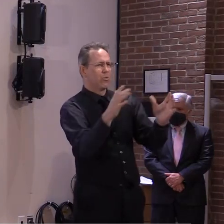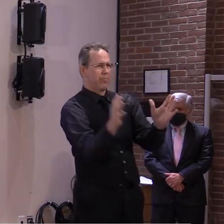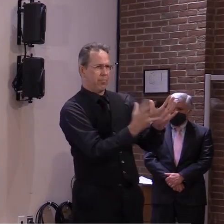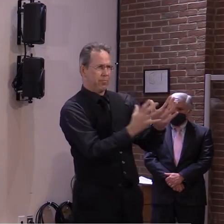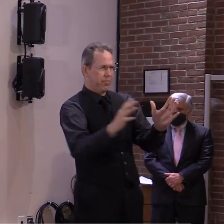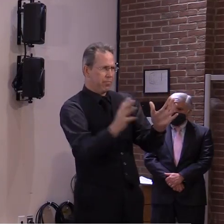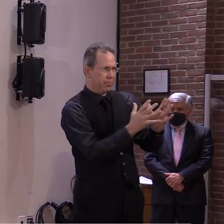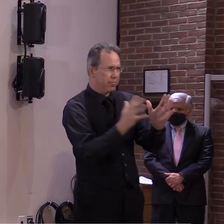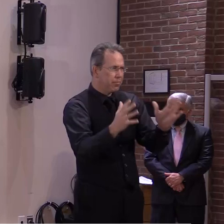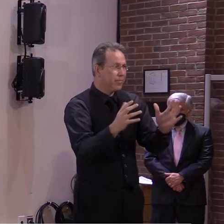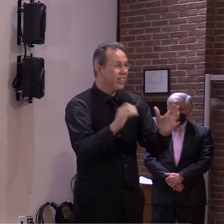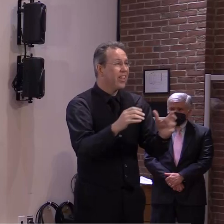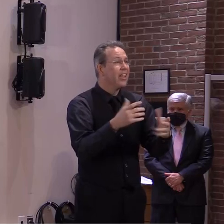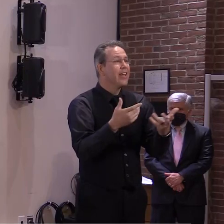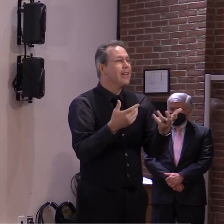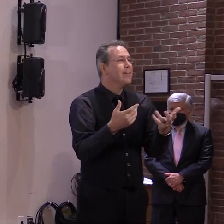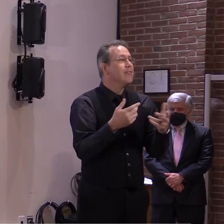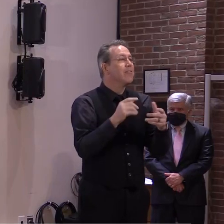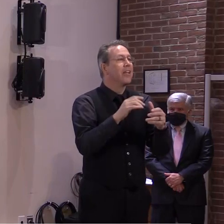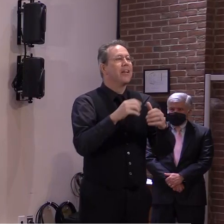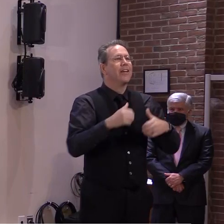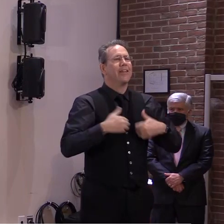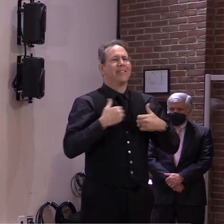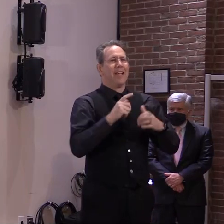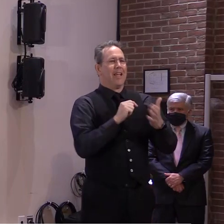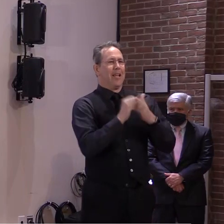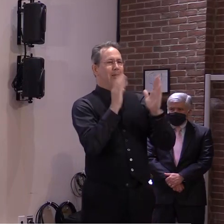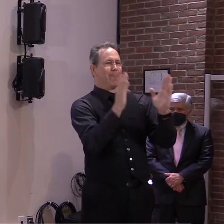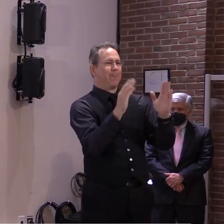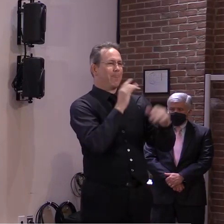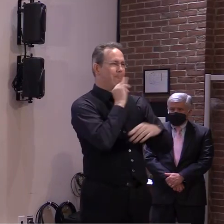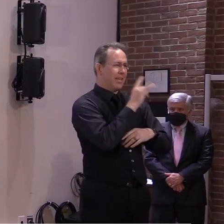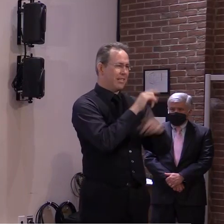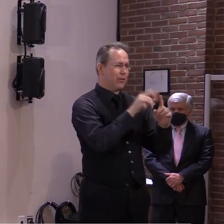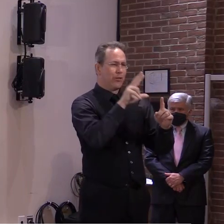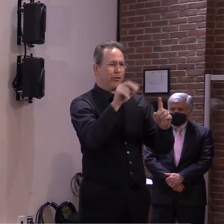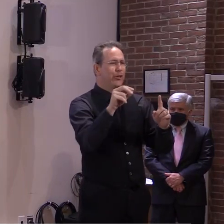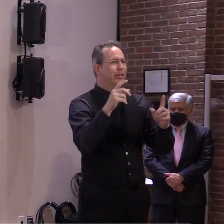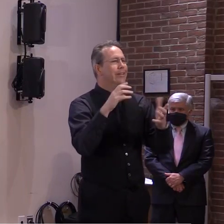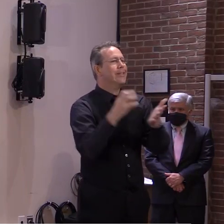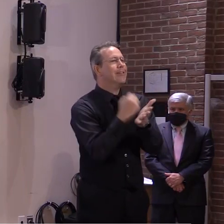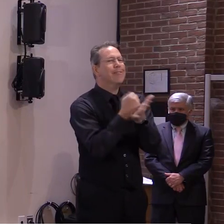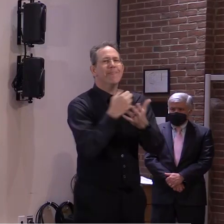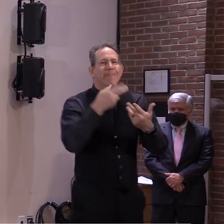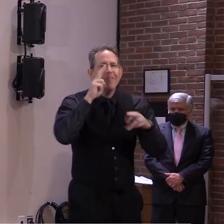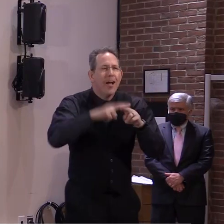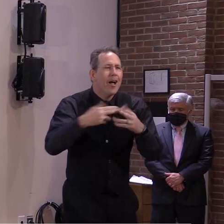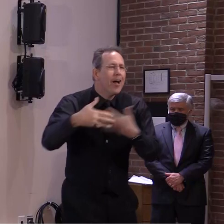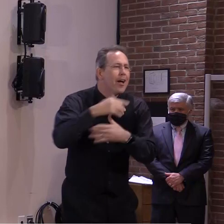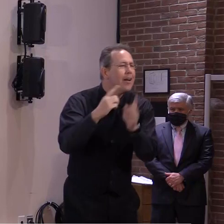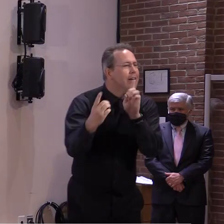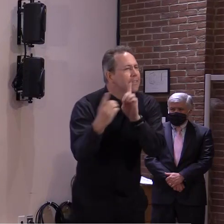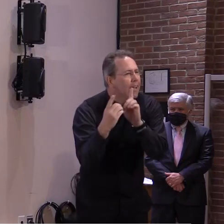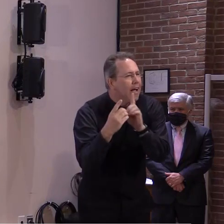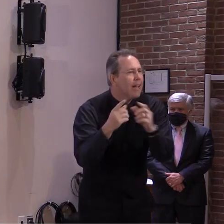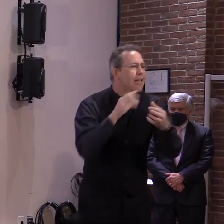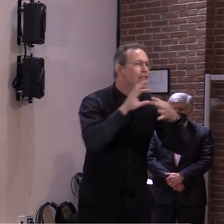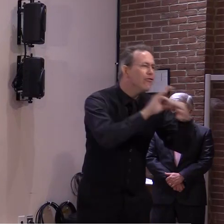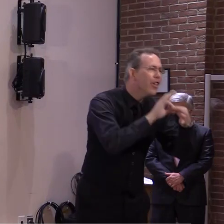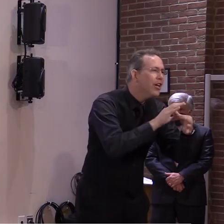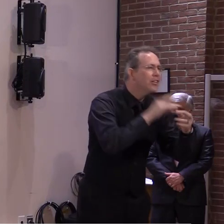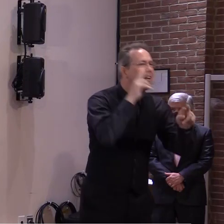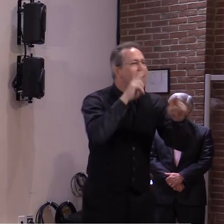time of life for all of them. So it's not like they're all misbehaving, and I don't want to let that